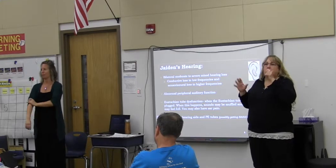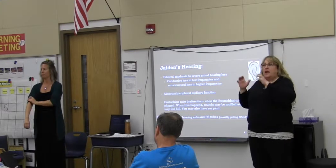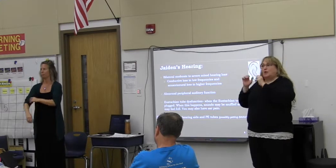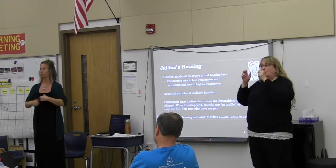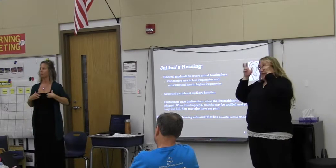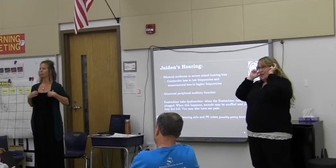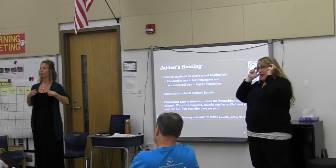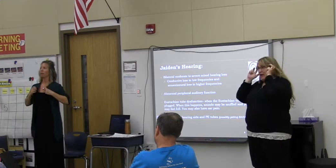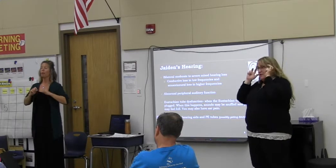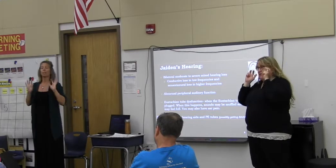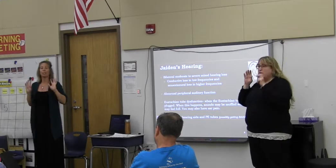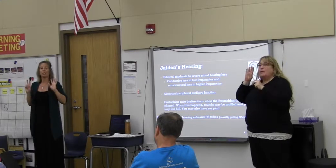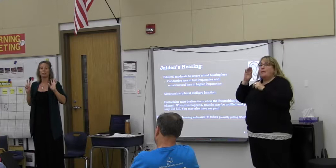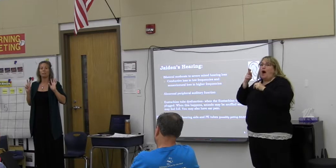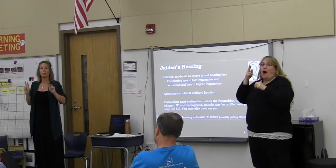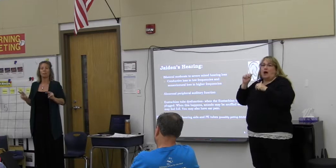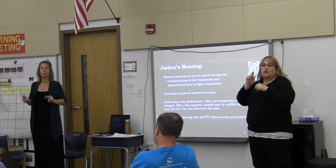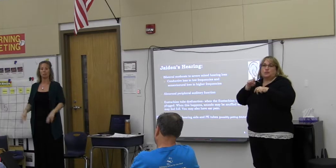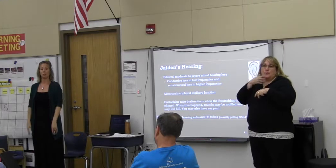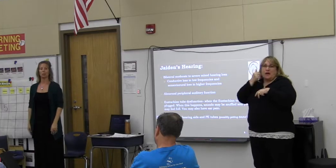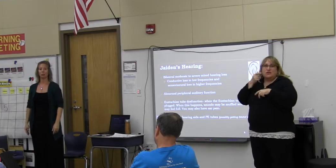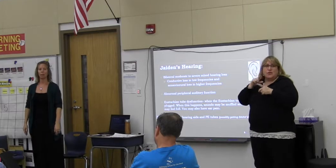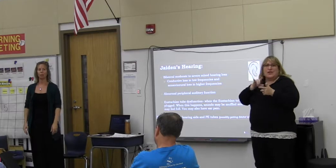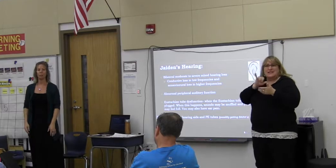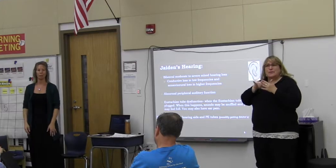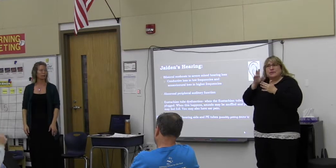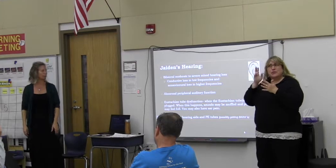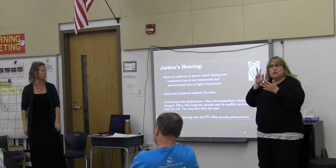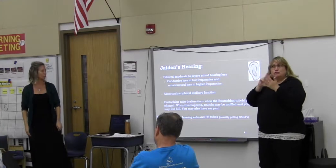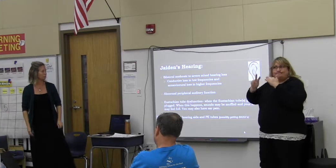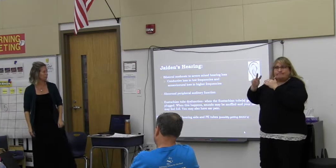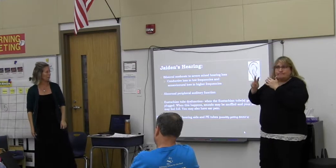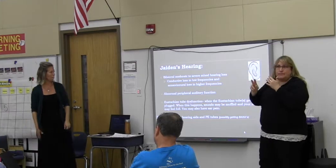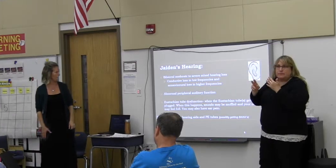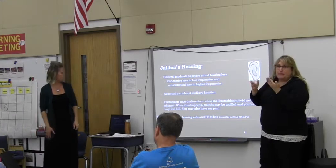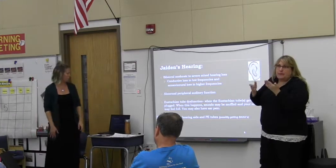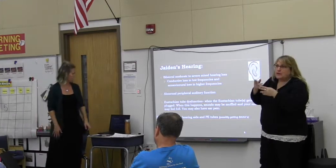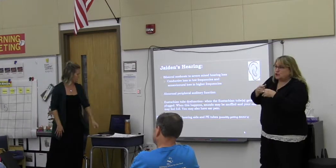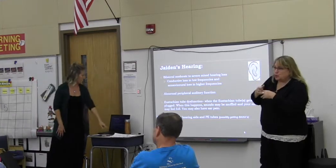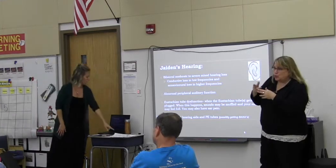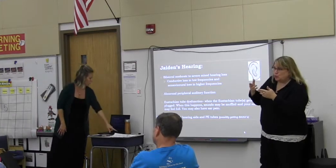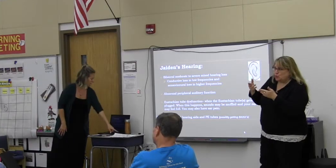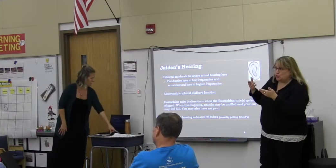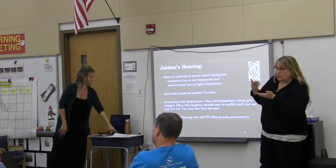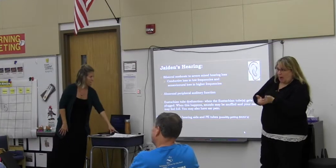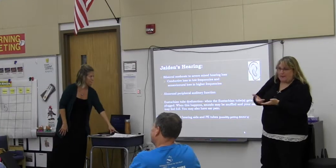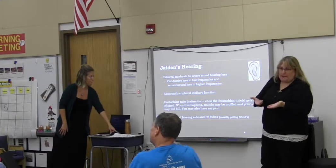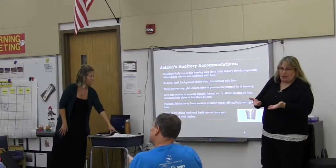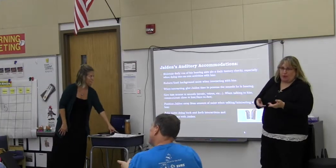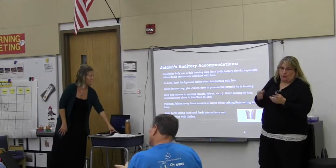aids. So it's just something to be looking forward to, that it might be coming.